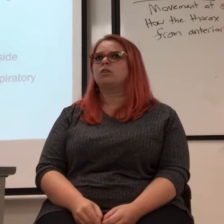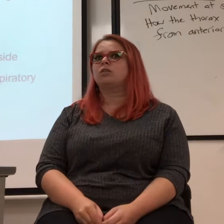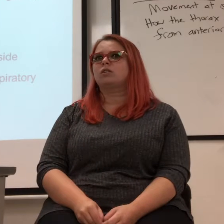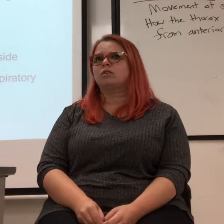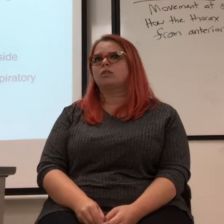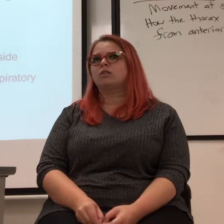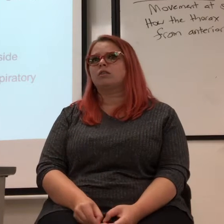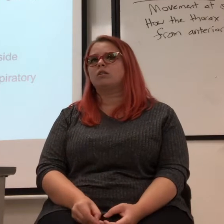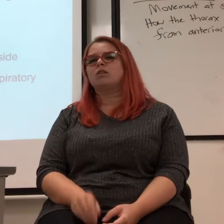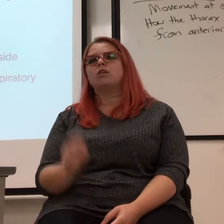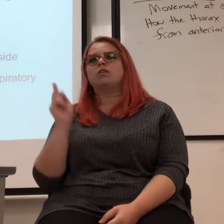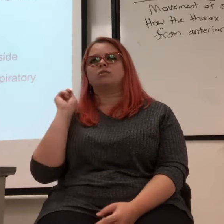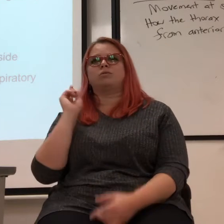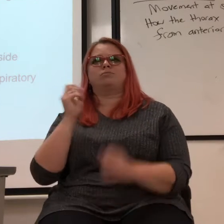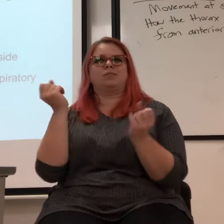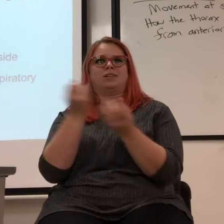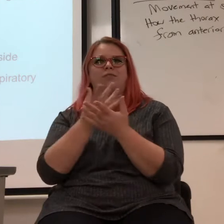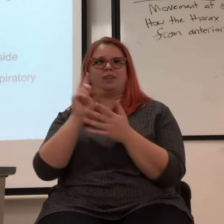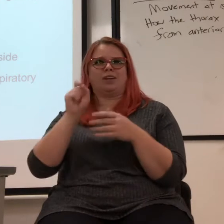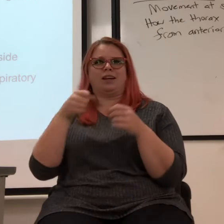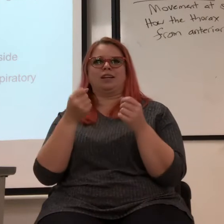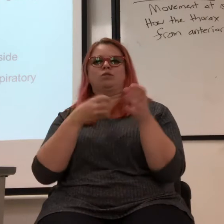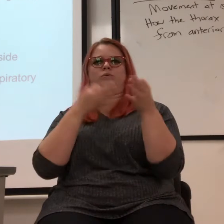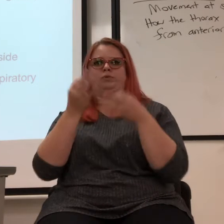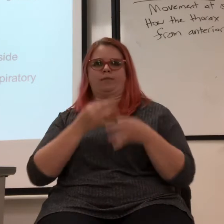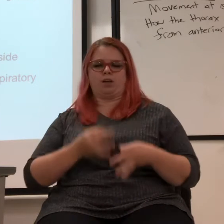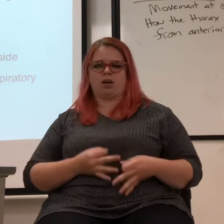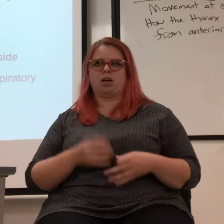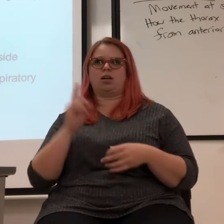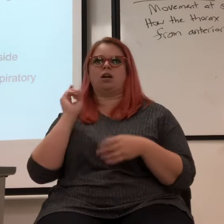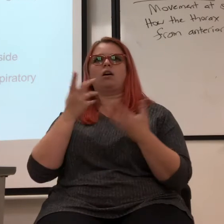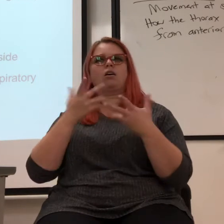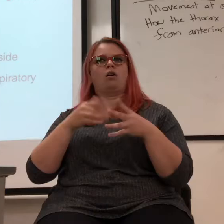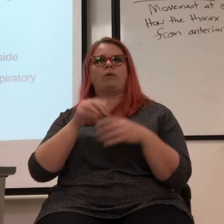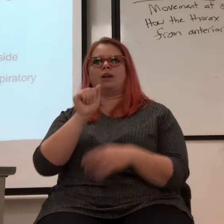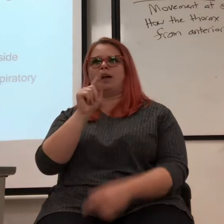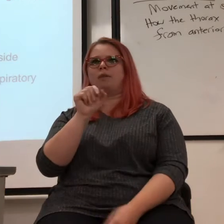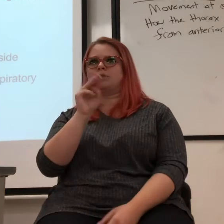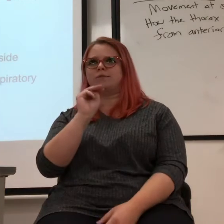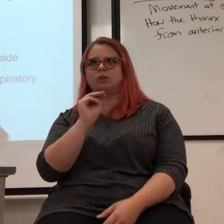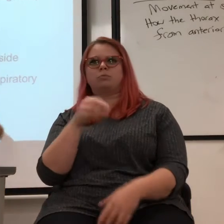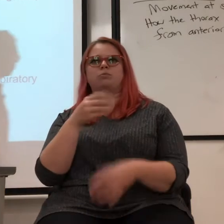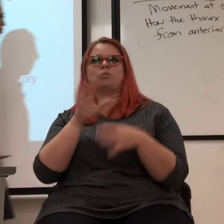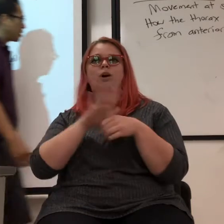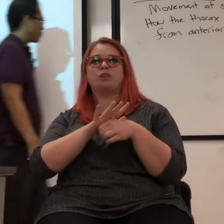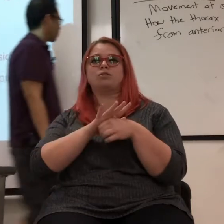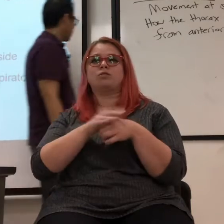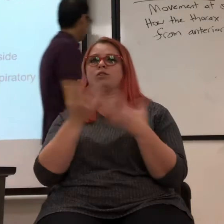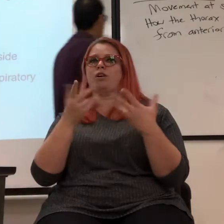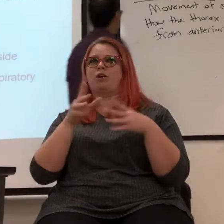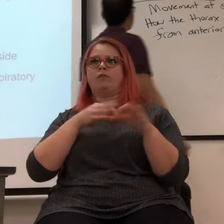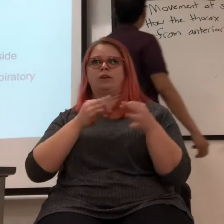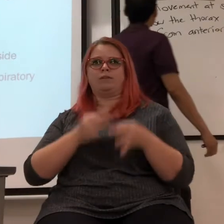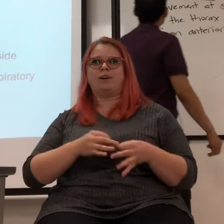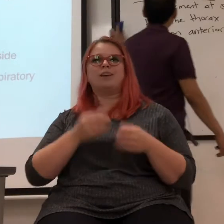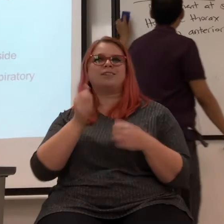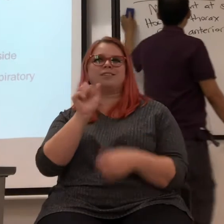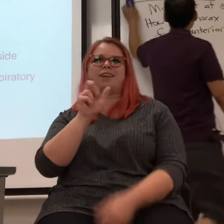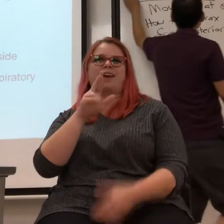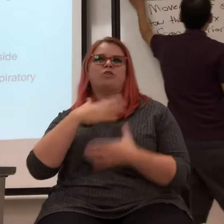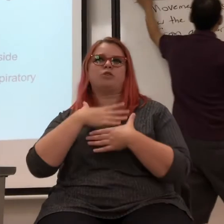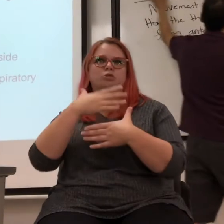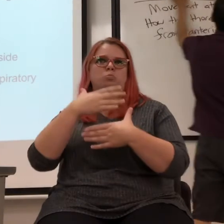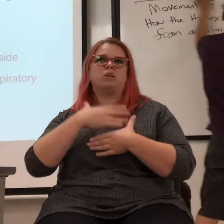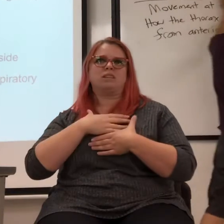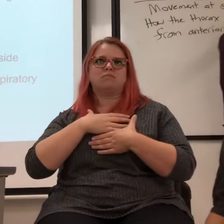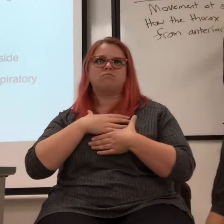So here's all the things I need to define. I already defined this one, atmospheric pressure. That's the air you breathe. That's